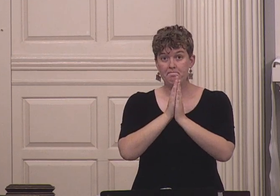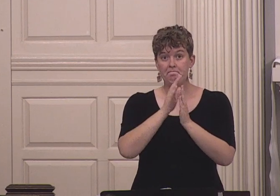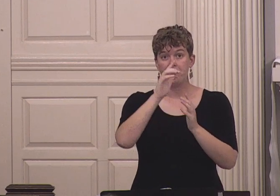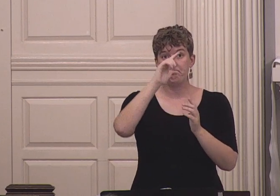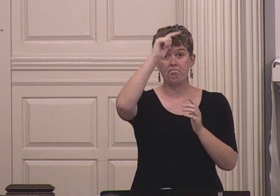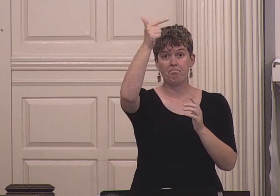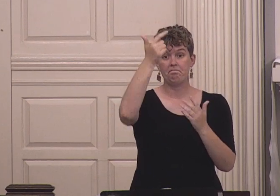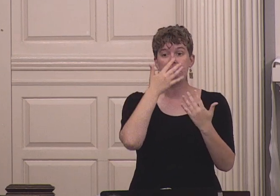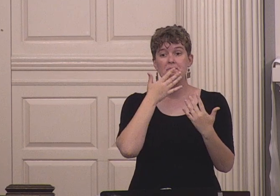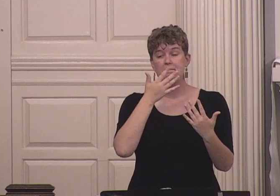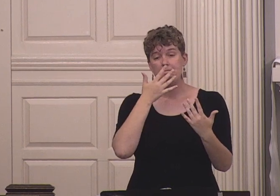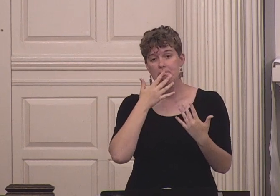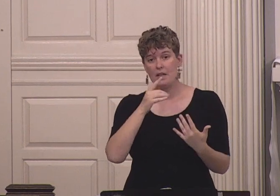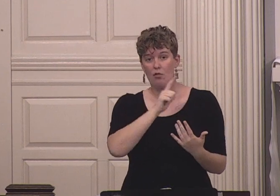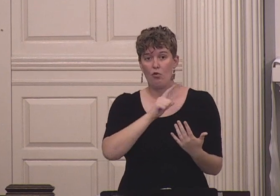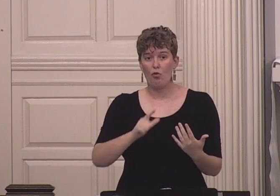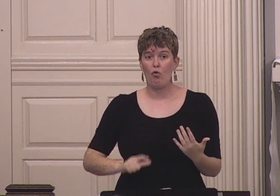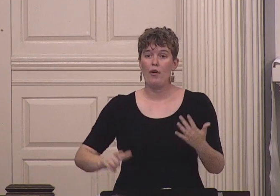Kyrie